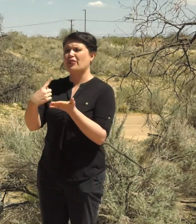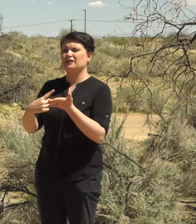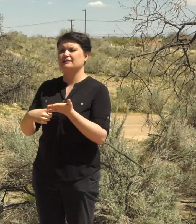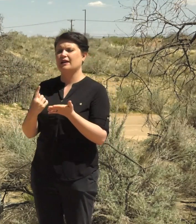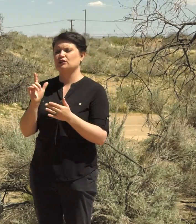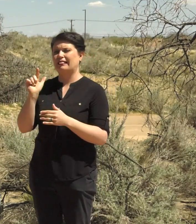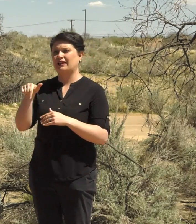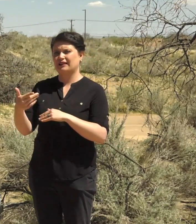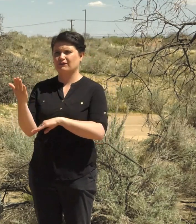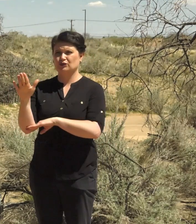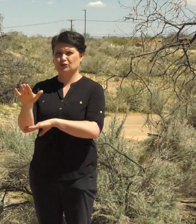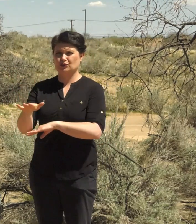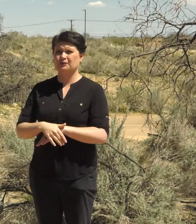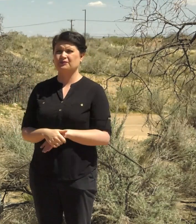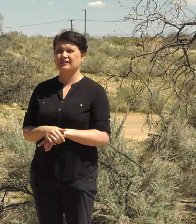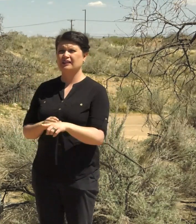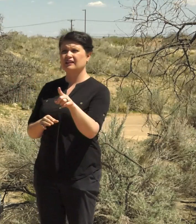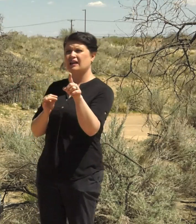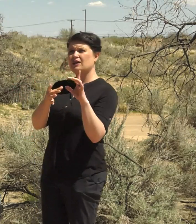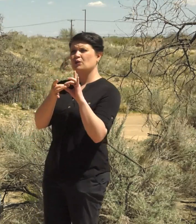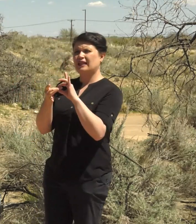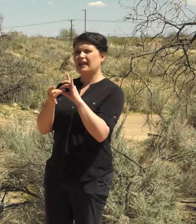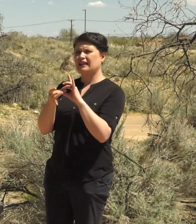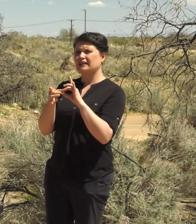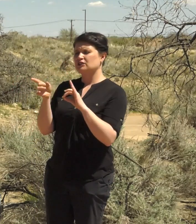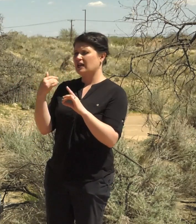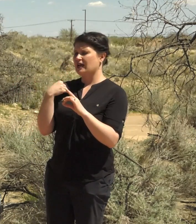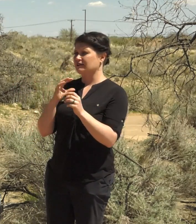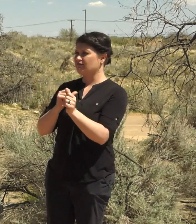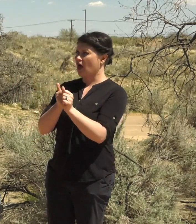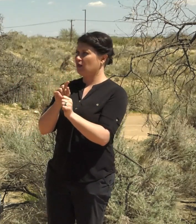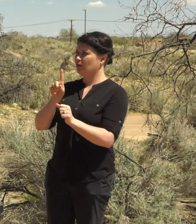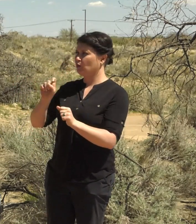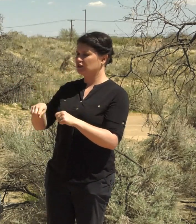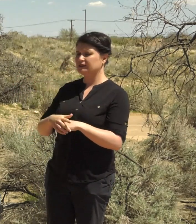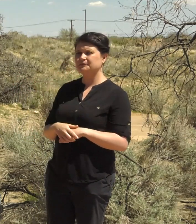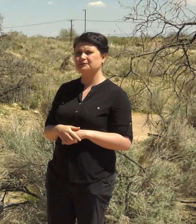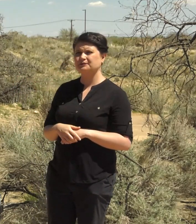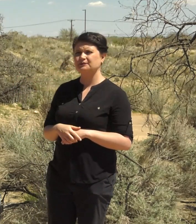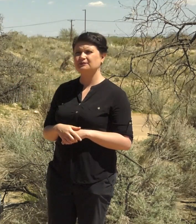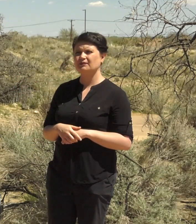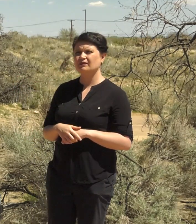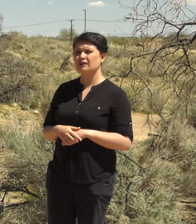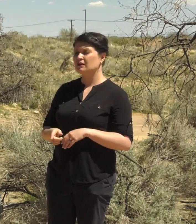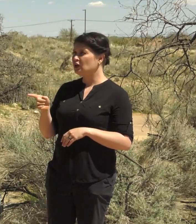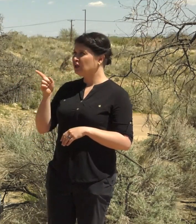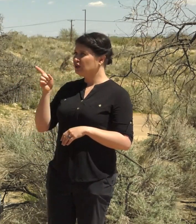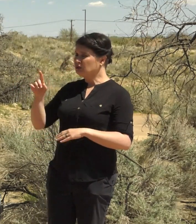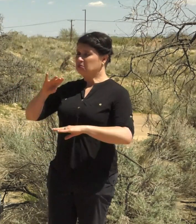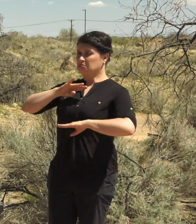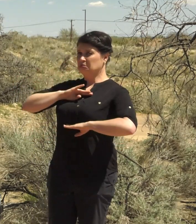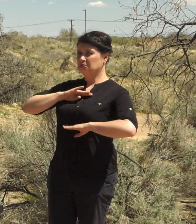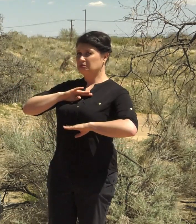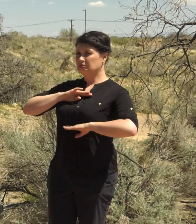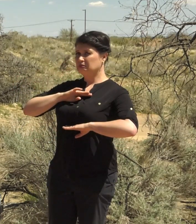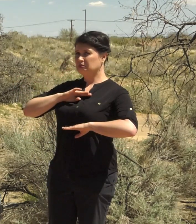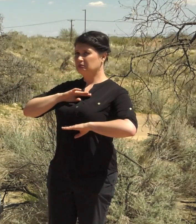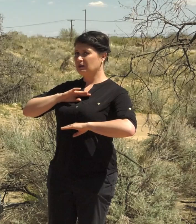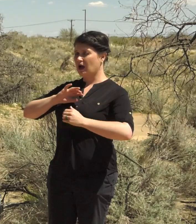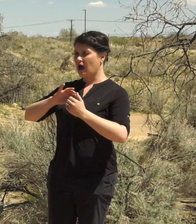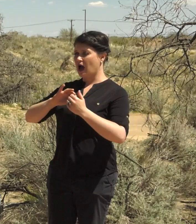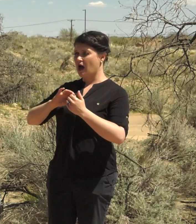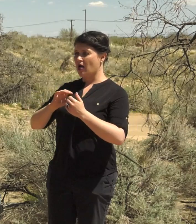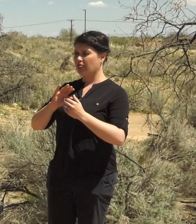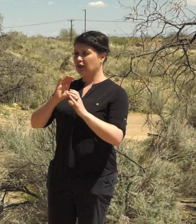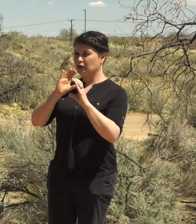later this afternoon. Relatedly, Mayor, she had a follow-up to that. Are you satisfied with the level of communication